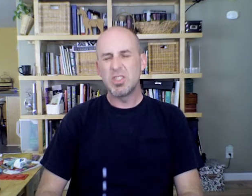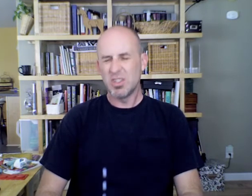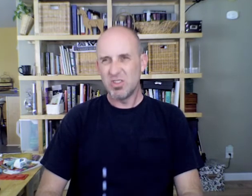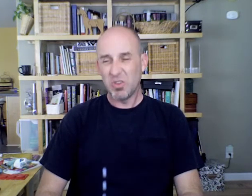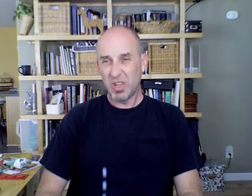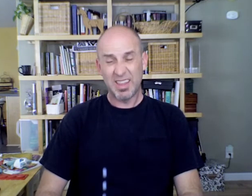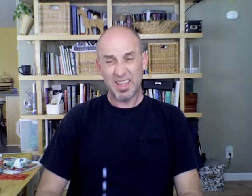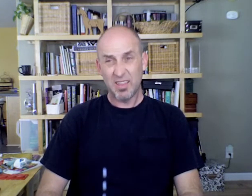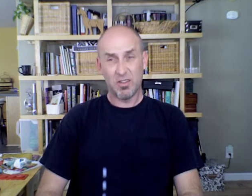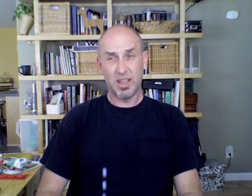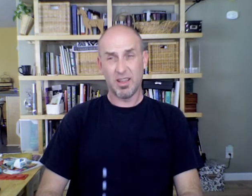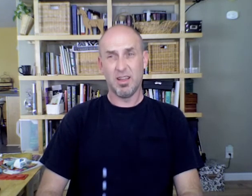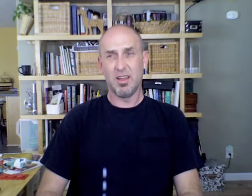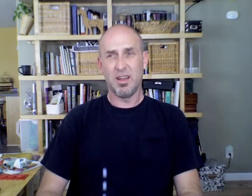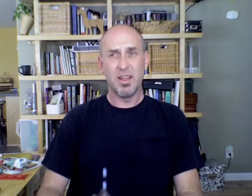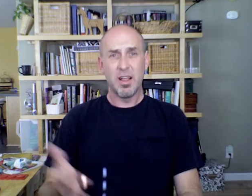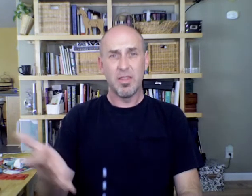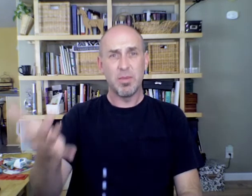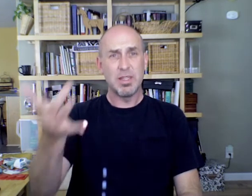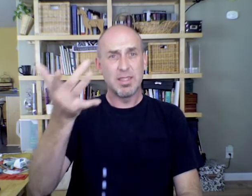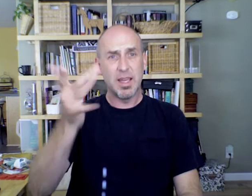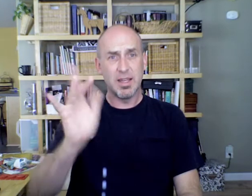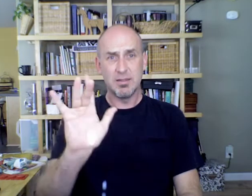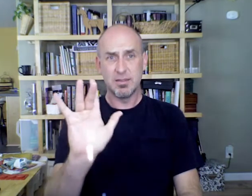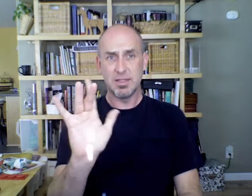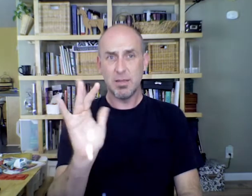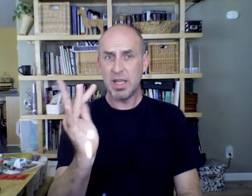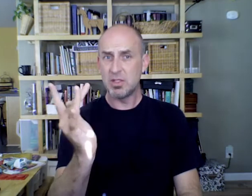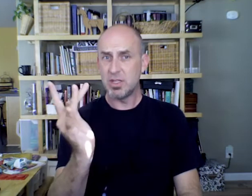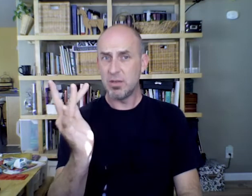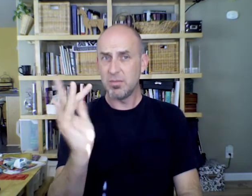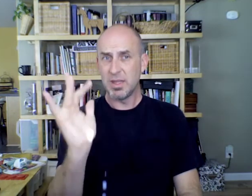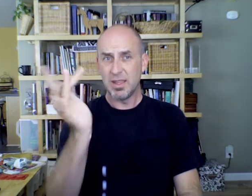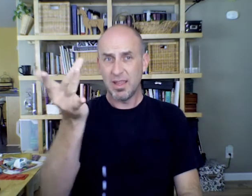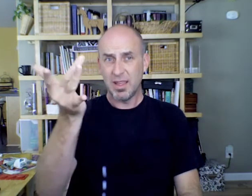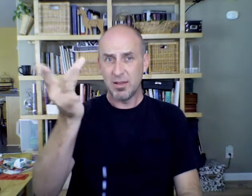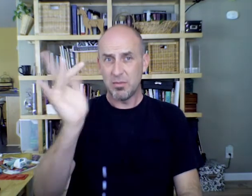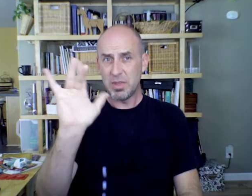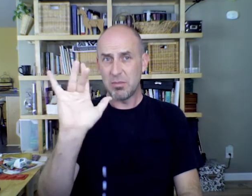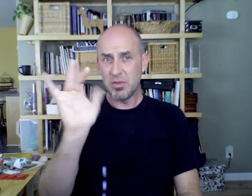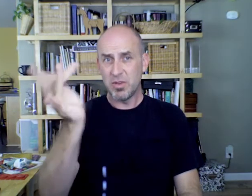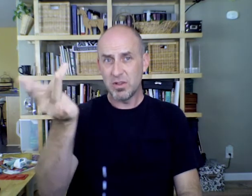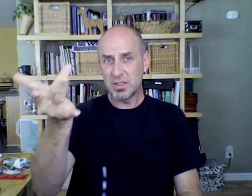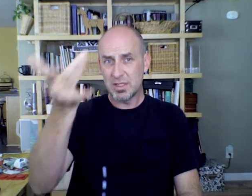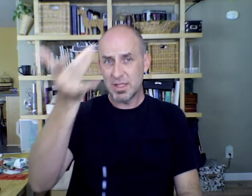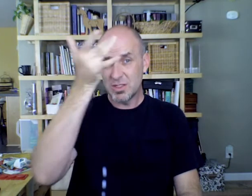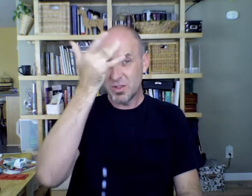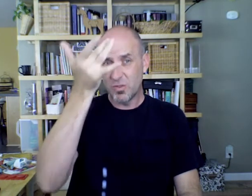the joke and at the end they're like, oh, they might sign, same hand shape, that middle finger is going to touch their